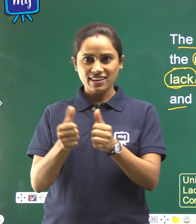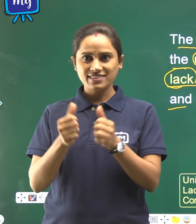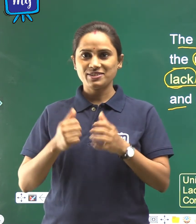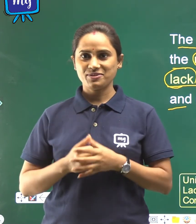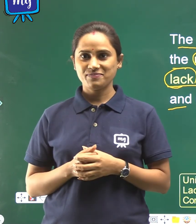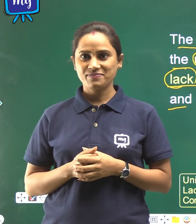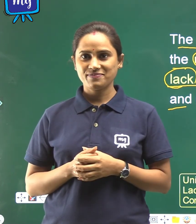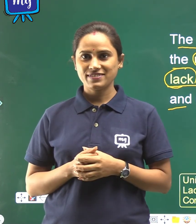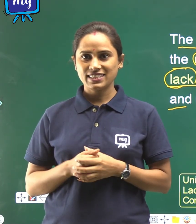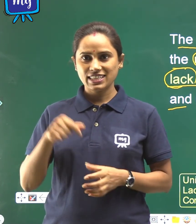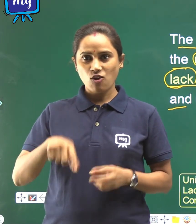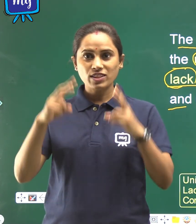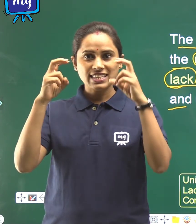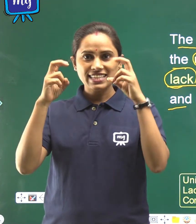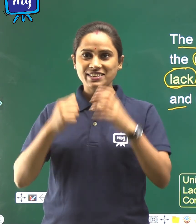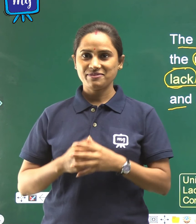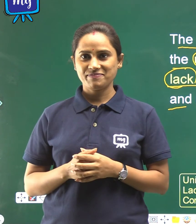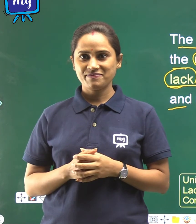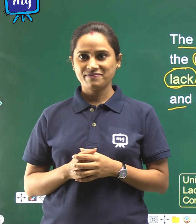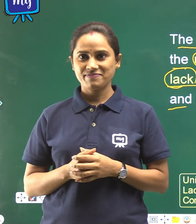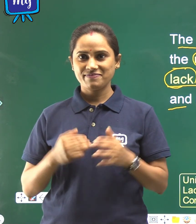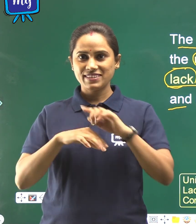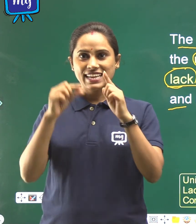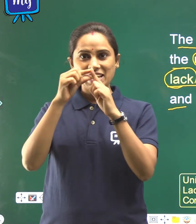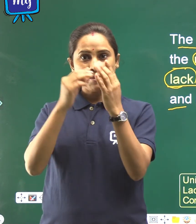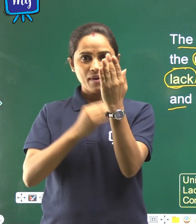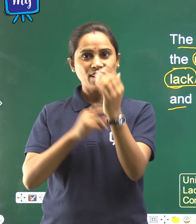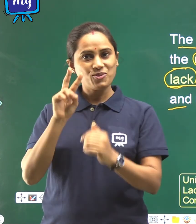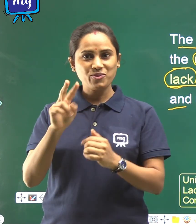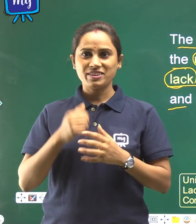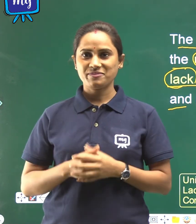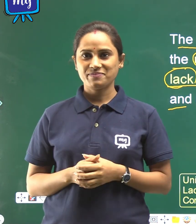answers of this lesson in